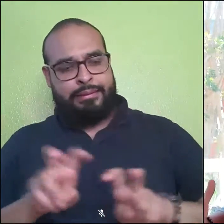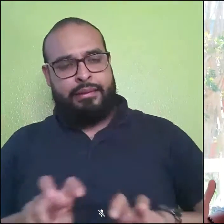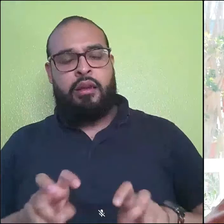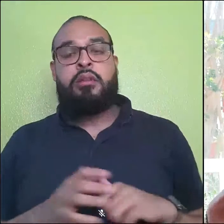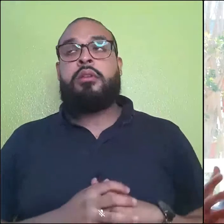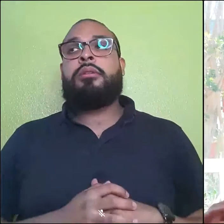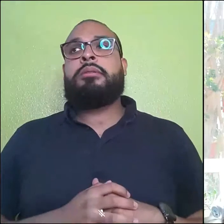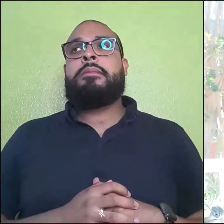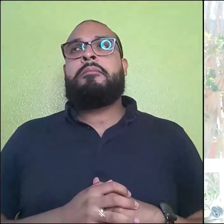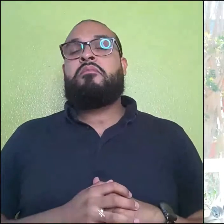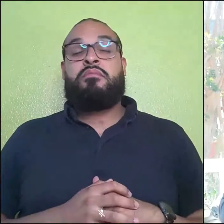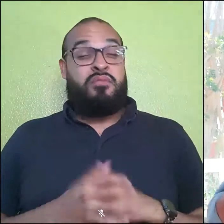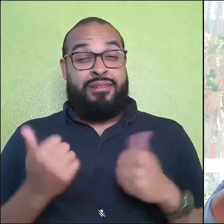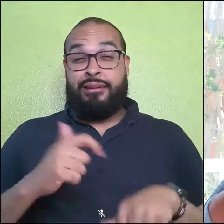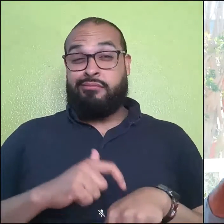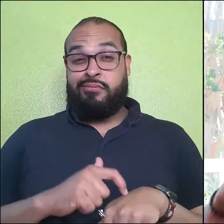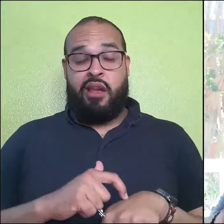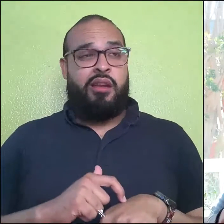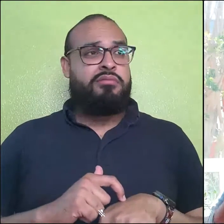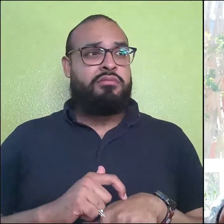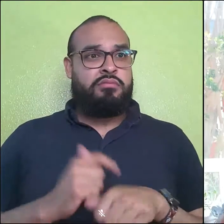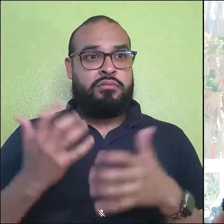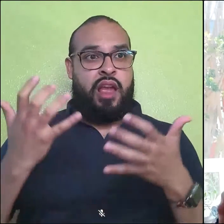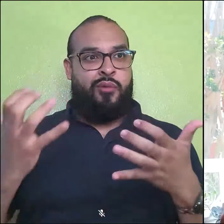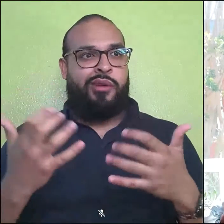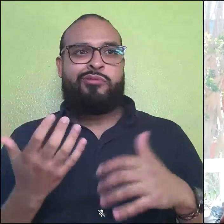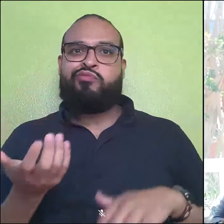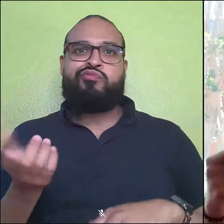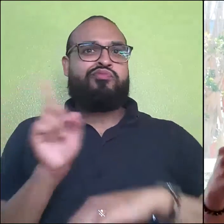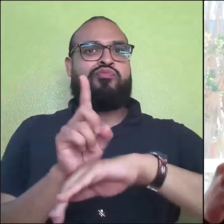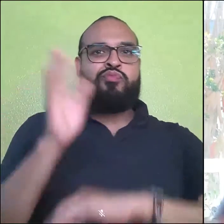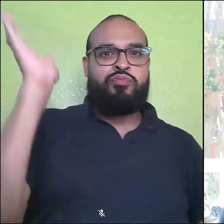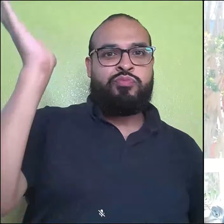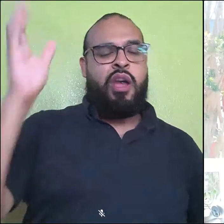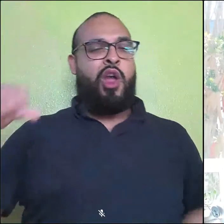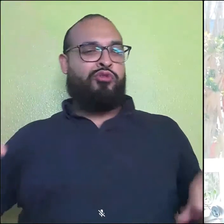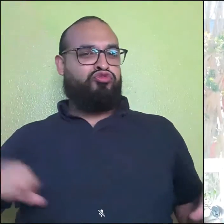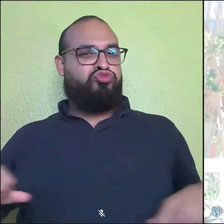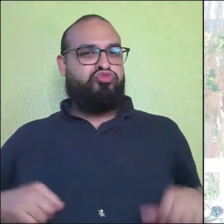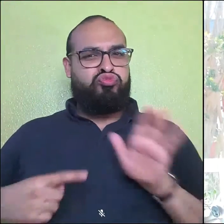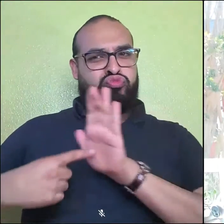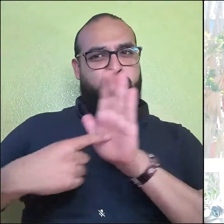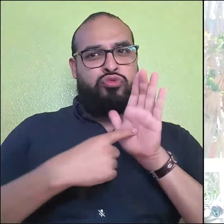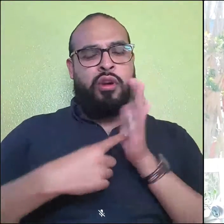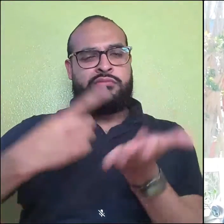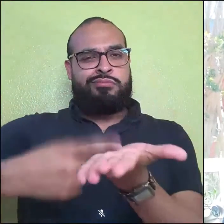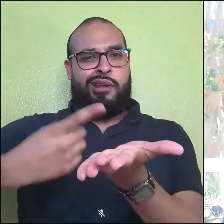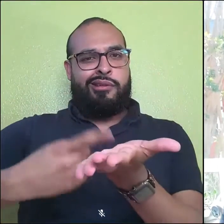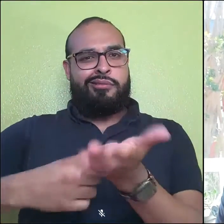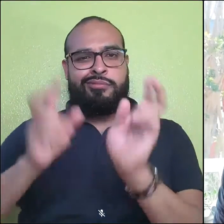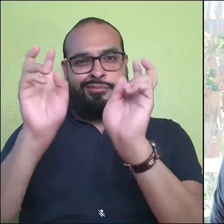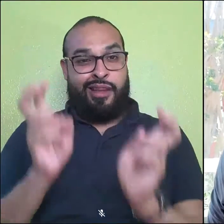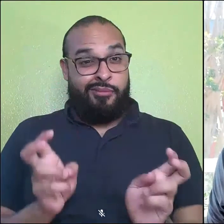off myself and really talk and speak to the things that I care about, such as what we're talking about today, there's a part of